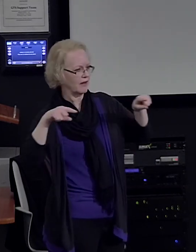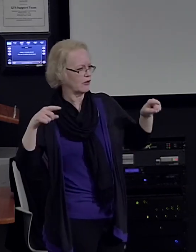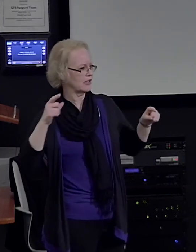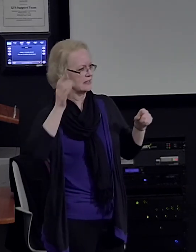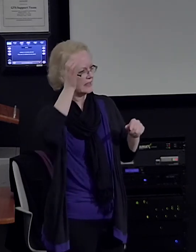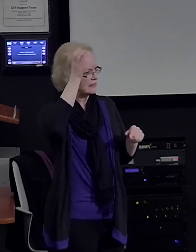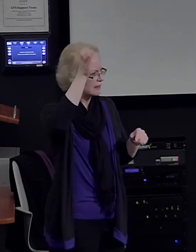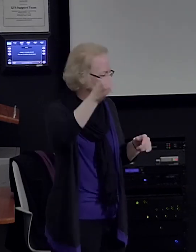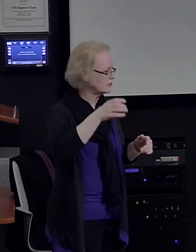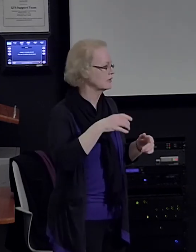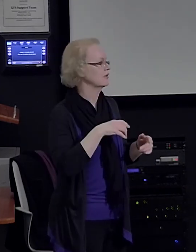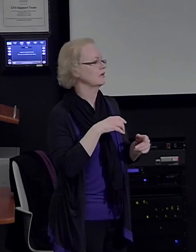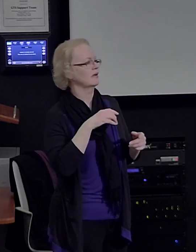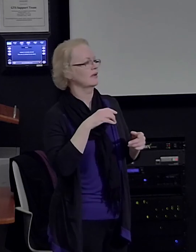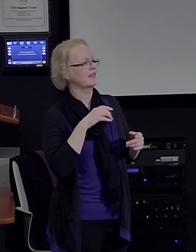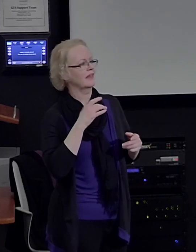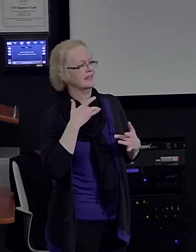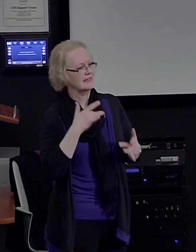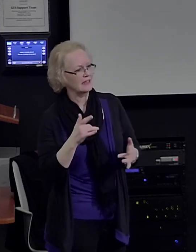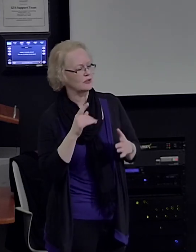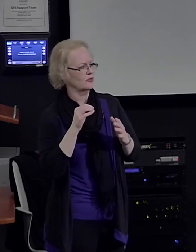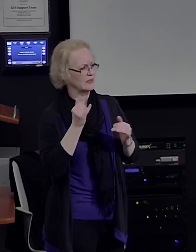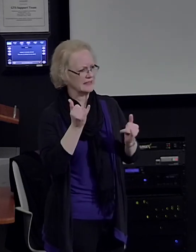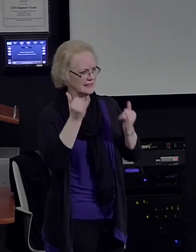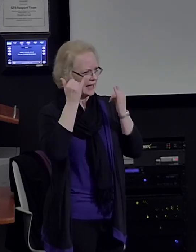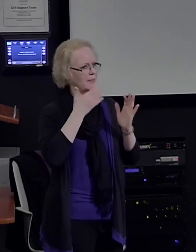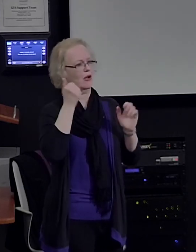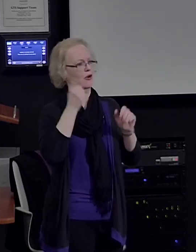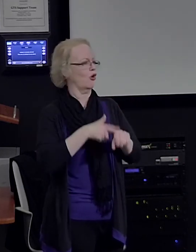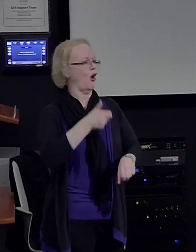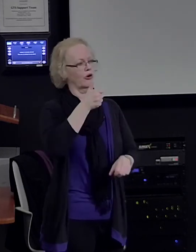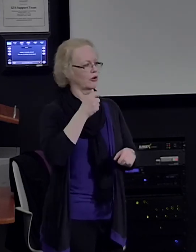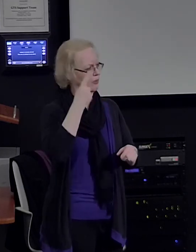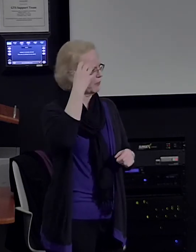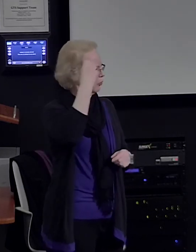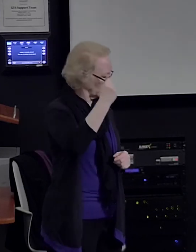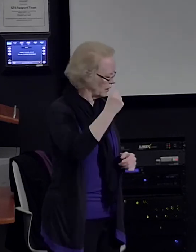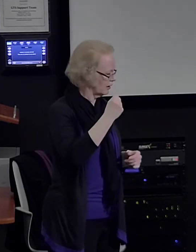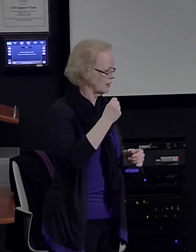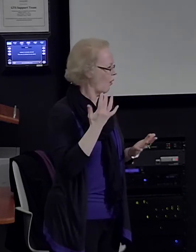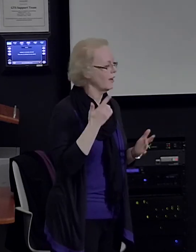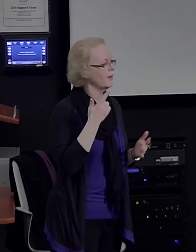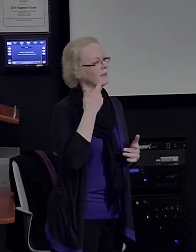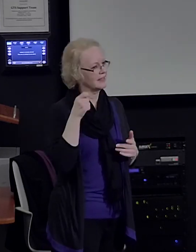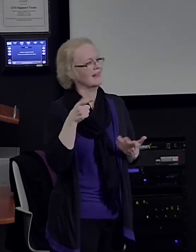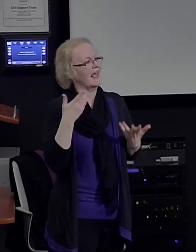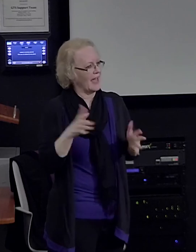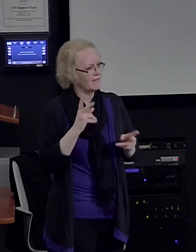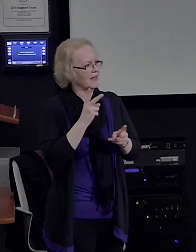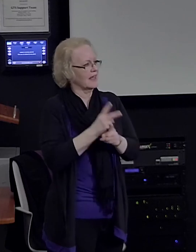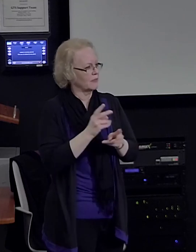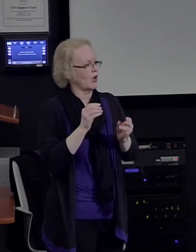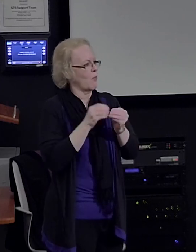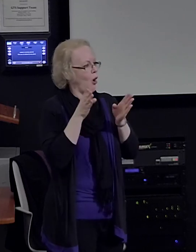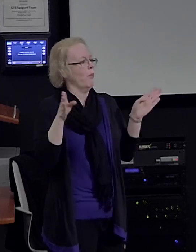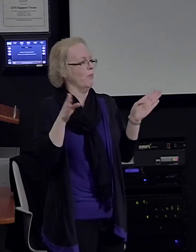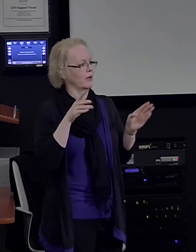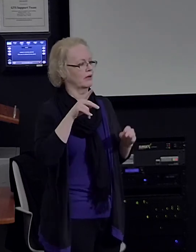stay better, longer, memory-wise, has to do with the fact that they've actually kept a more open phoneme space.